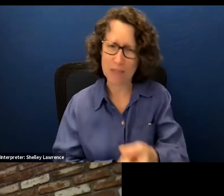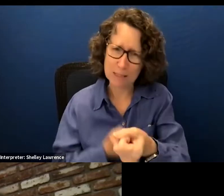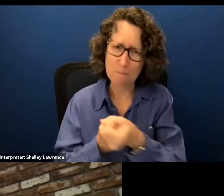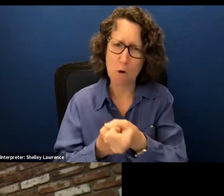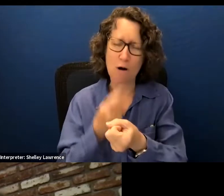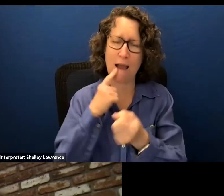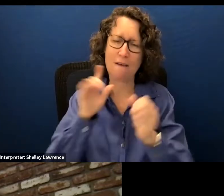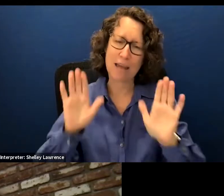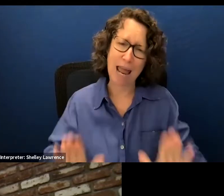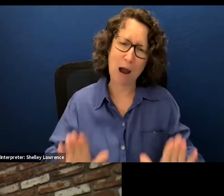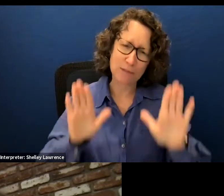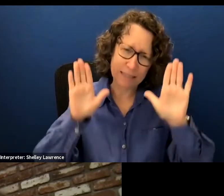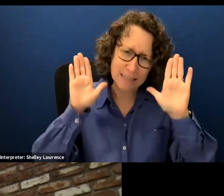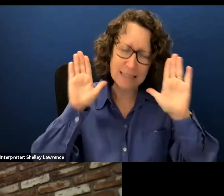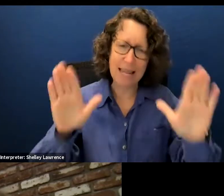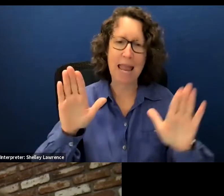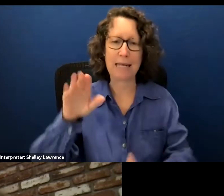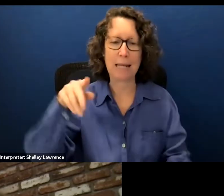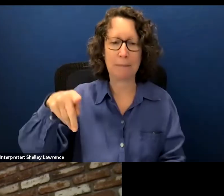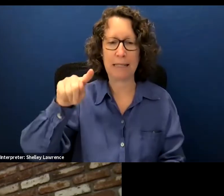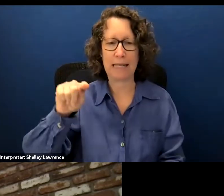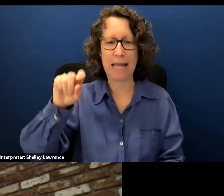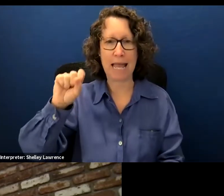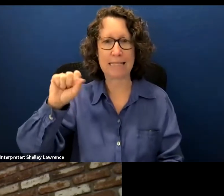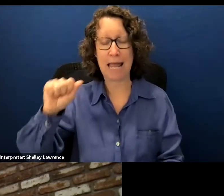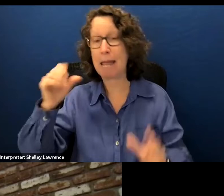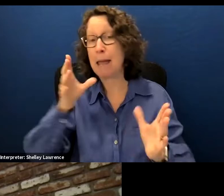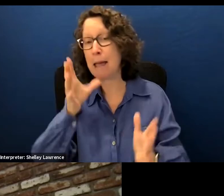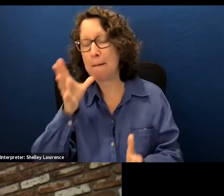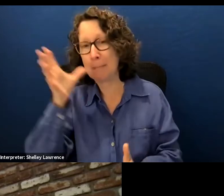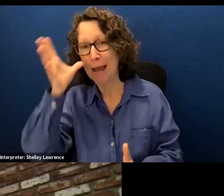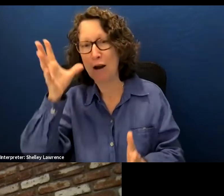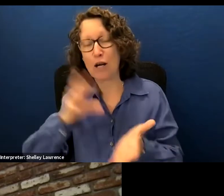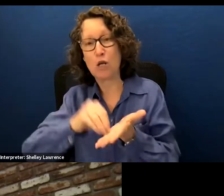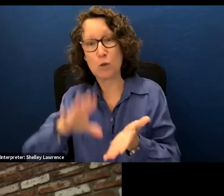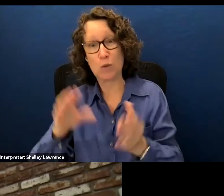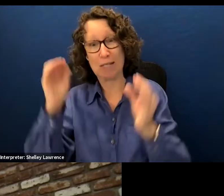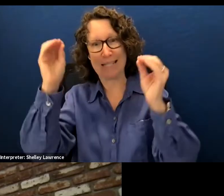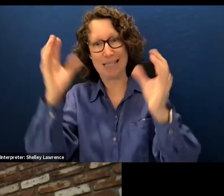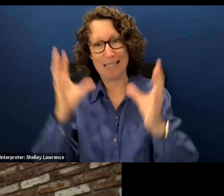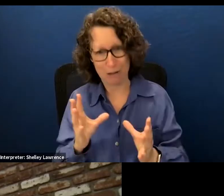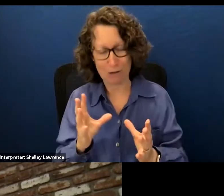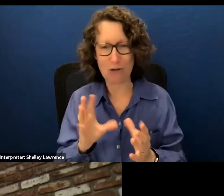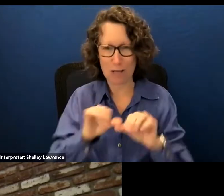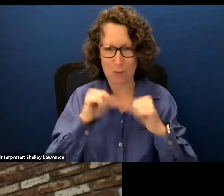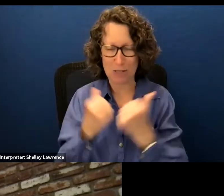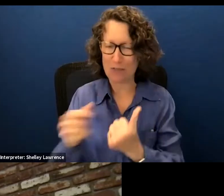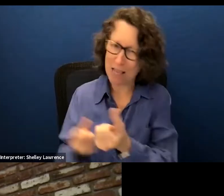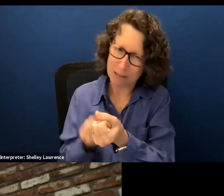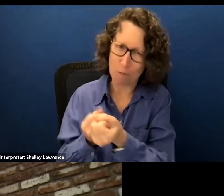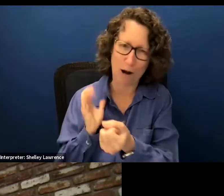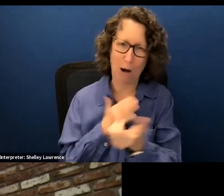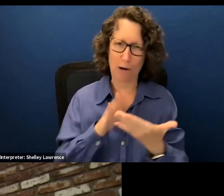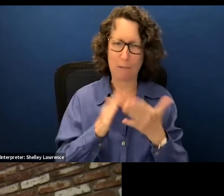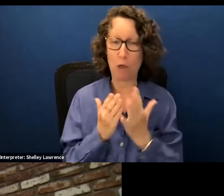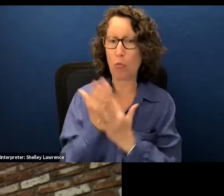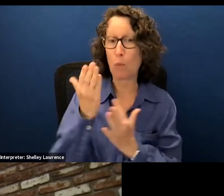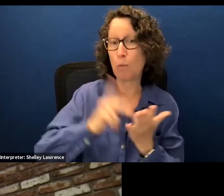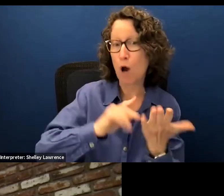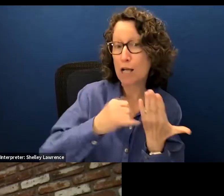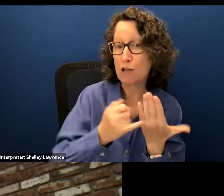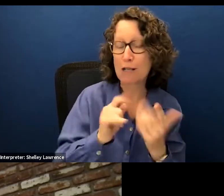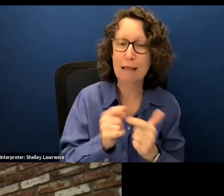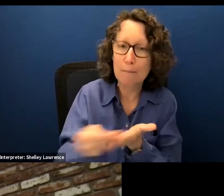an outstanding PTSA, Parent Teacher Student Association. They support our community through projects such